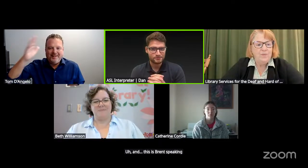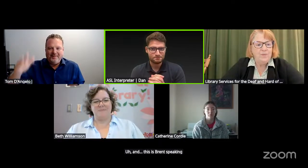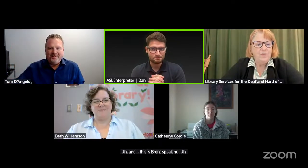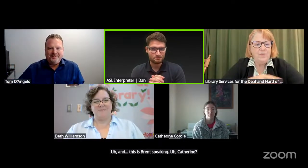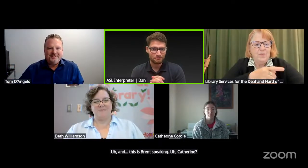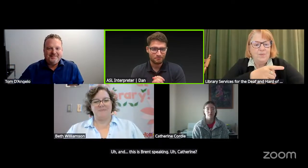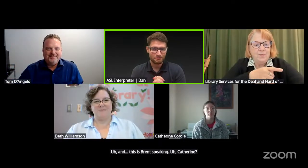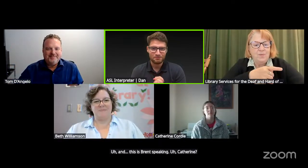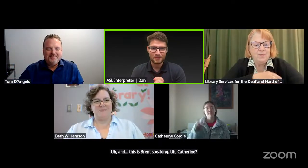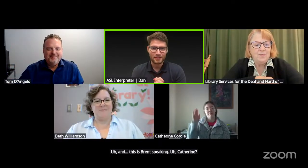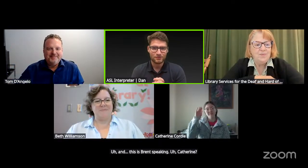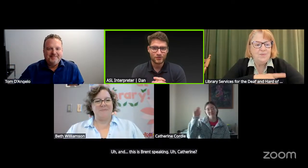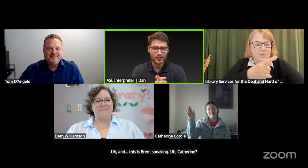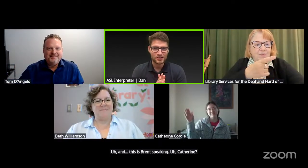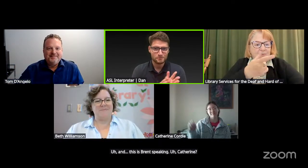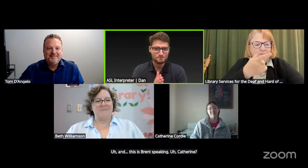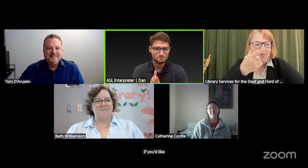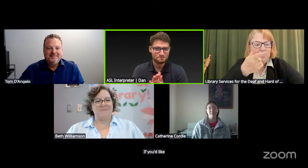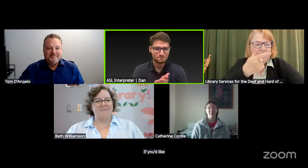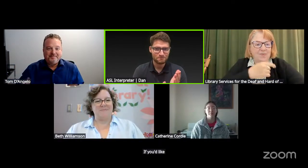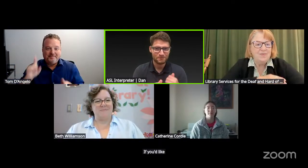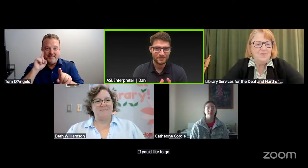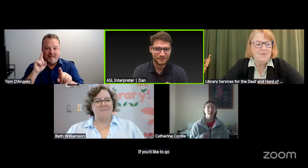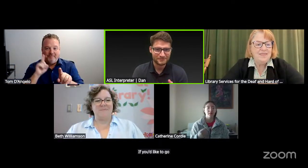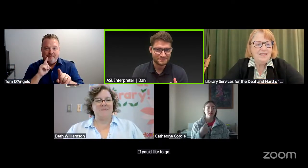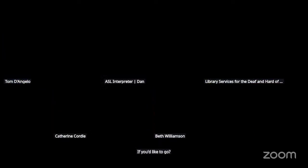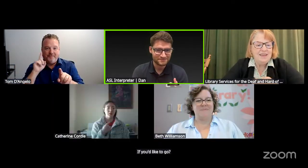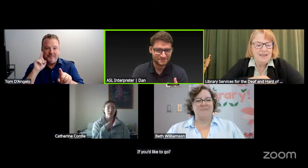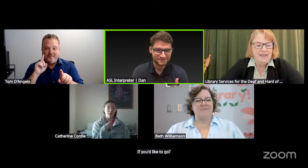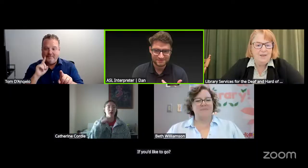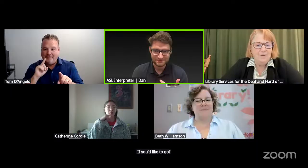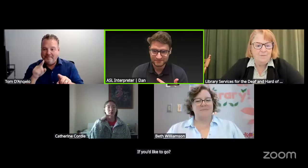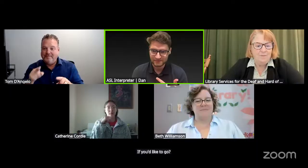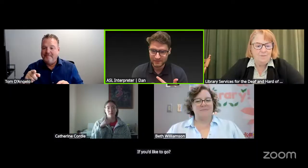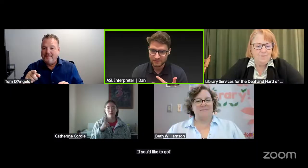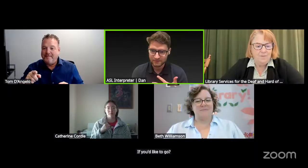Catherine, if you'd like to go.